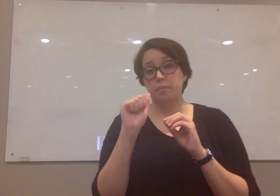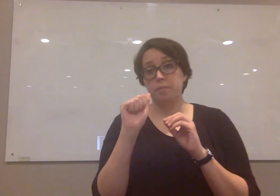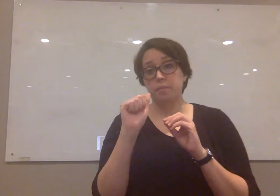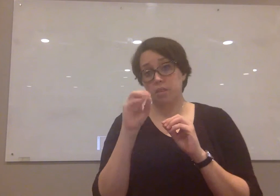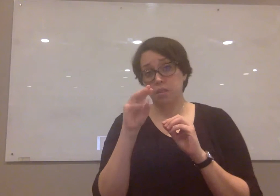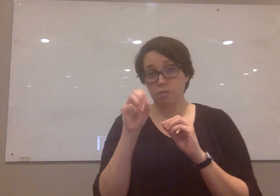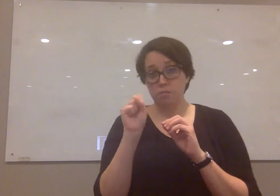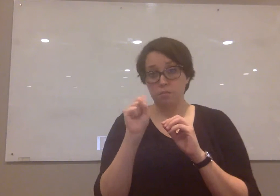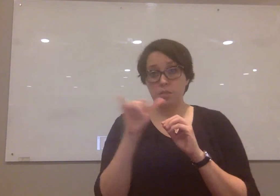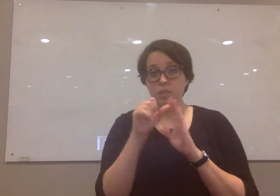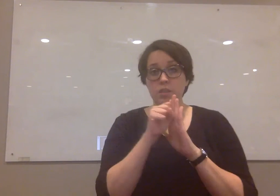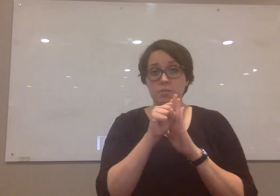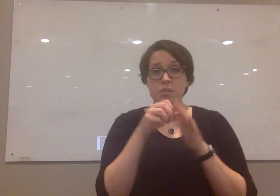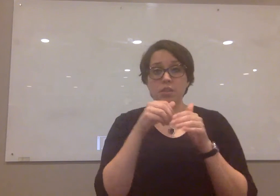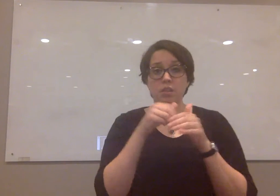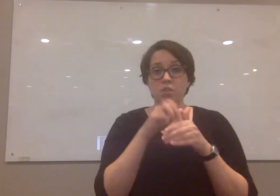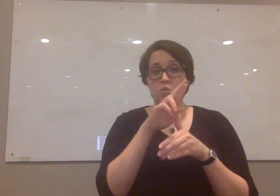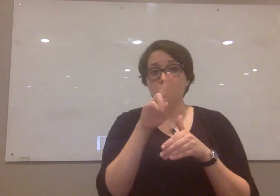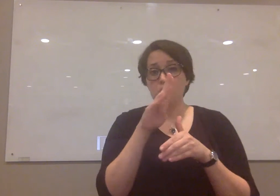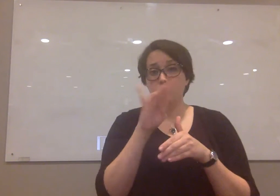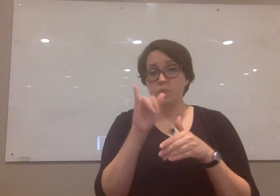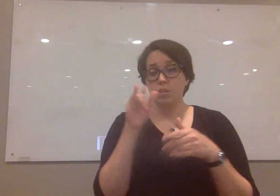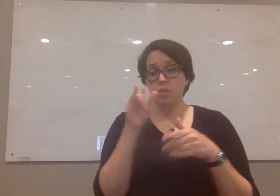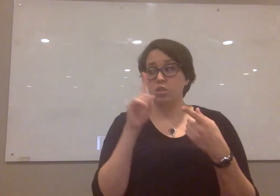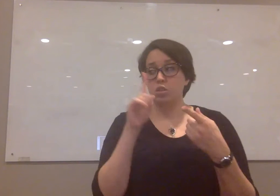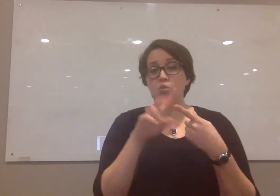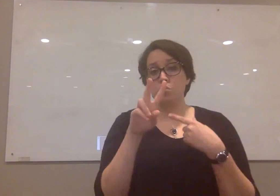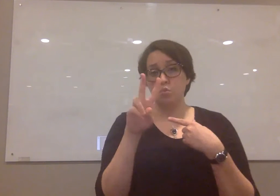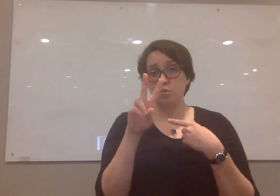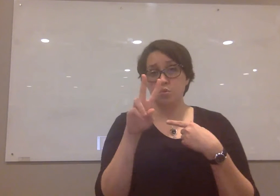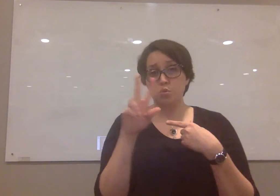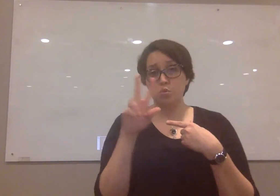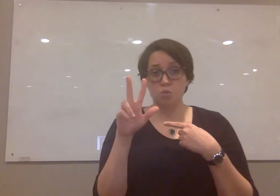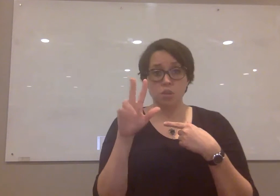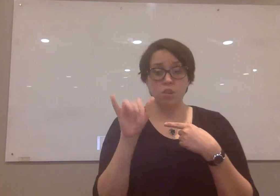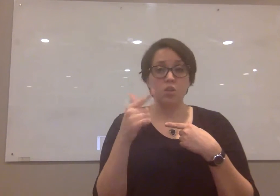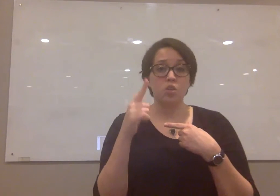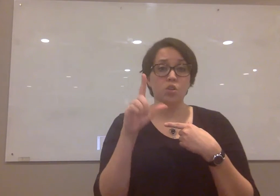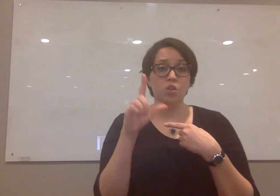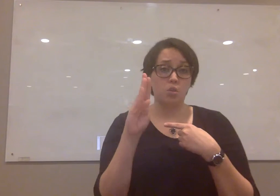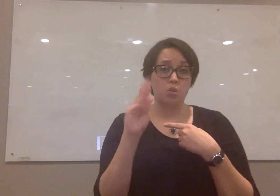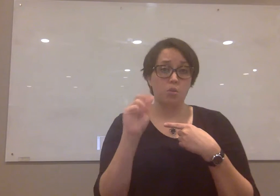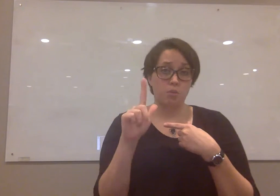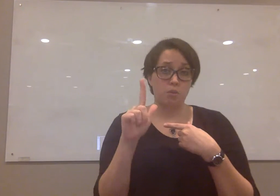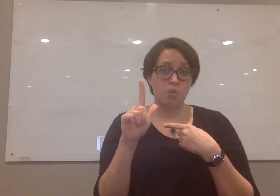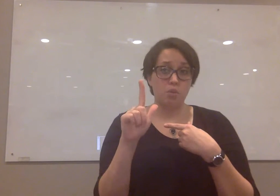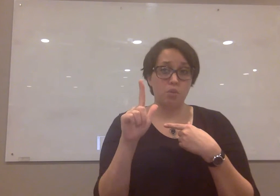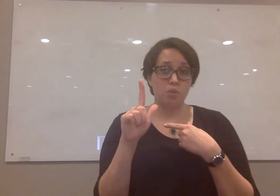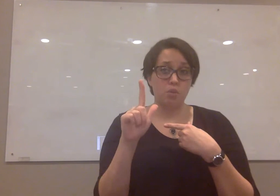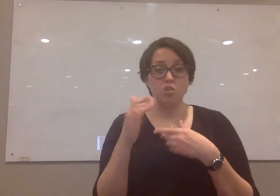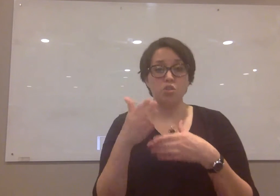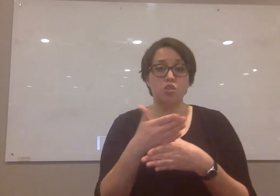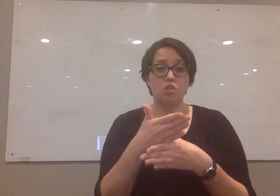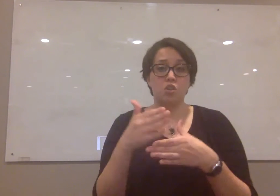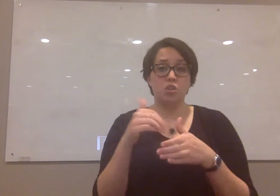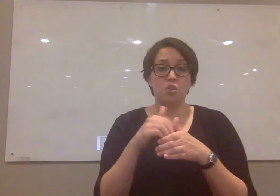until 2.3, are global. It's one of the few things that's actually shared in Erlang to allow atoms to be compared